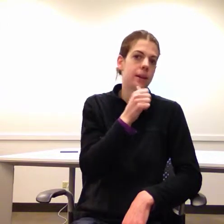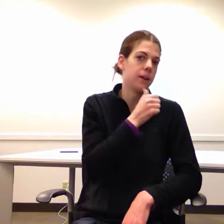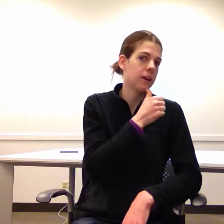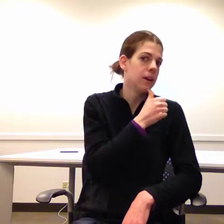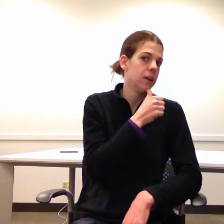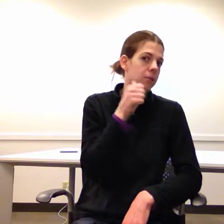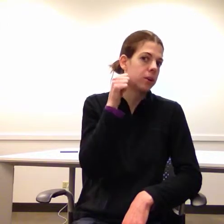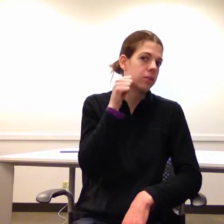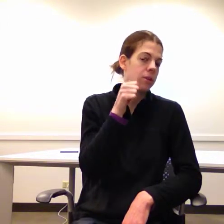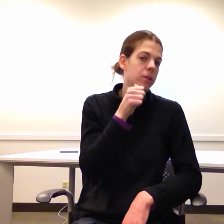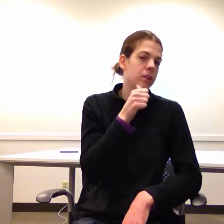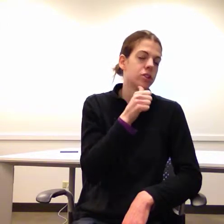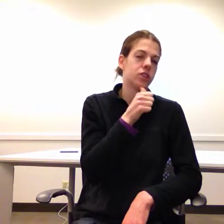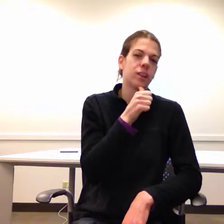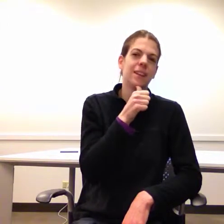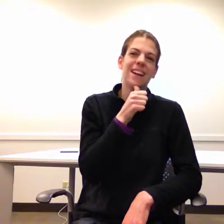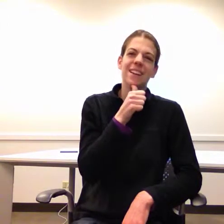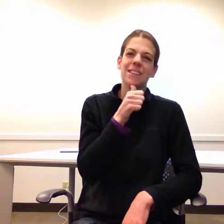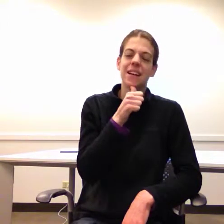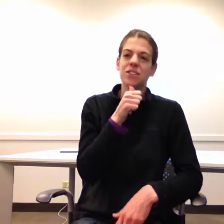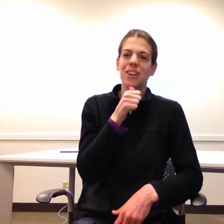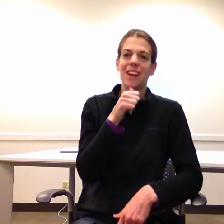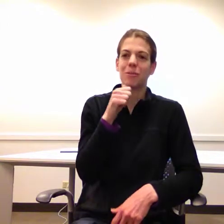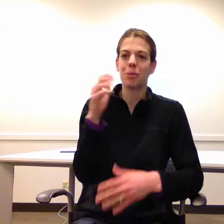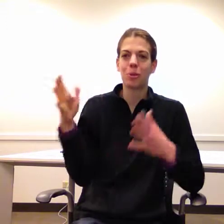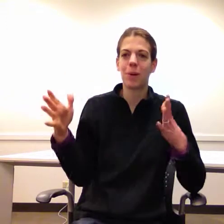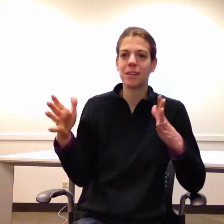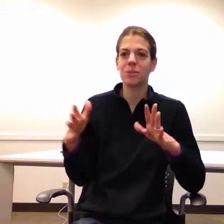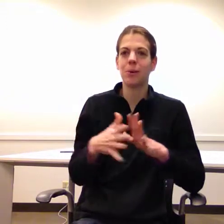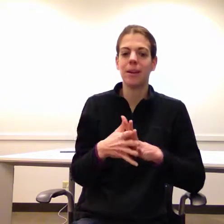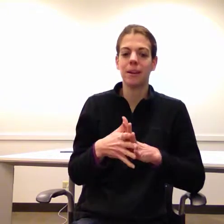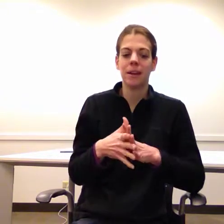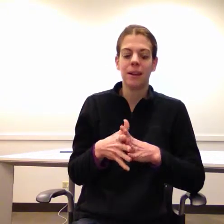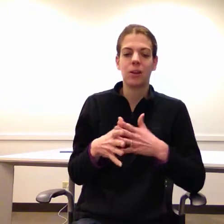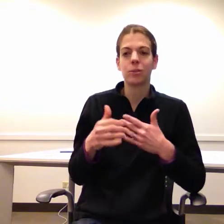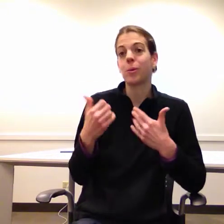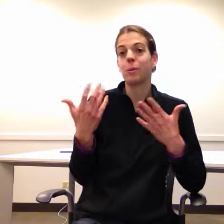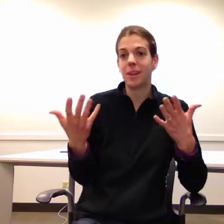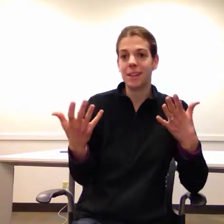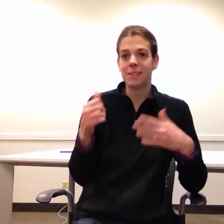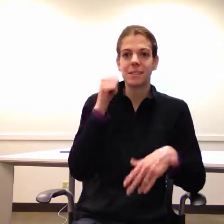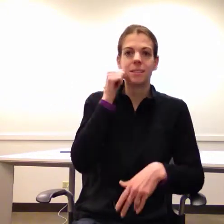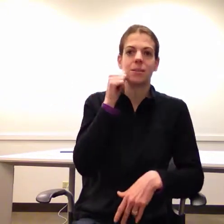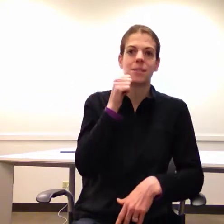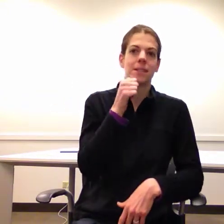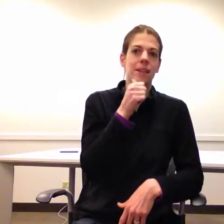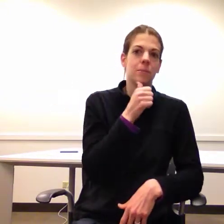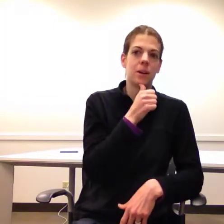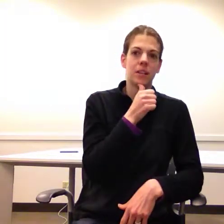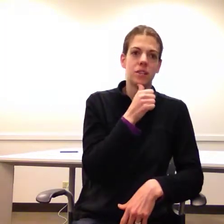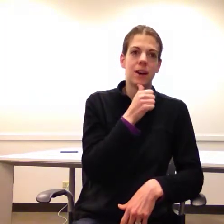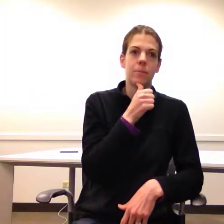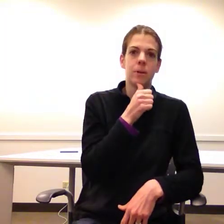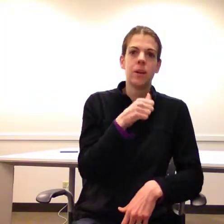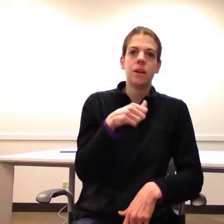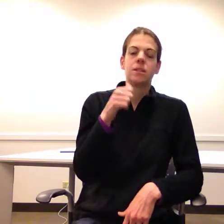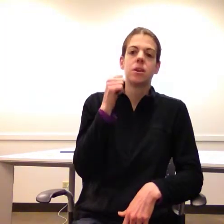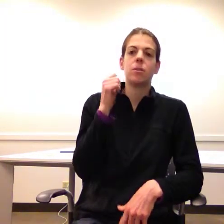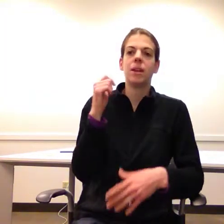here. You run your thumb along your jawline. And that is actually kind of a throwback to when girls wore bonnets. So it's like the bonnet strap. So many